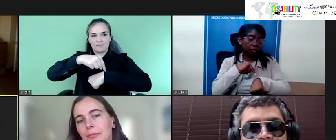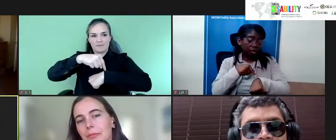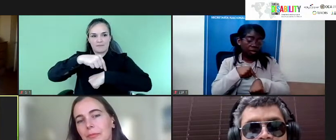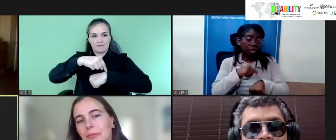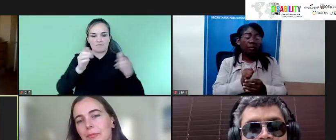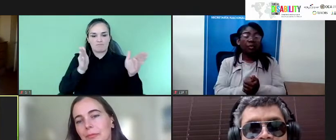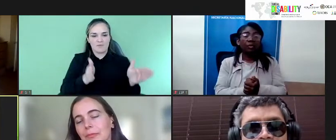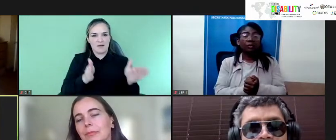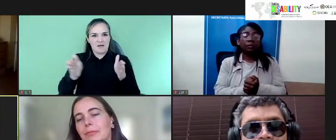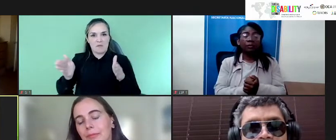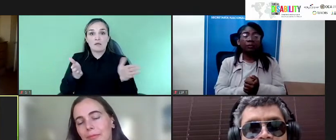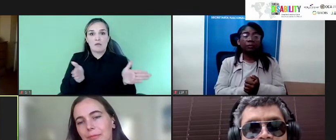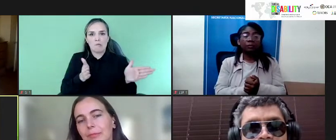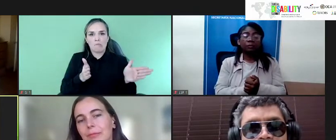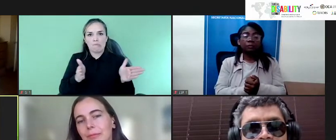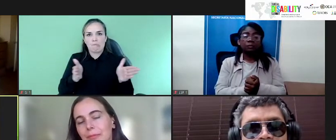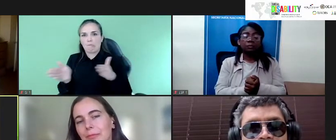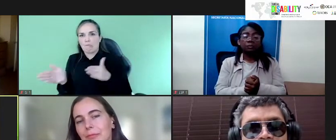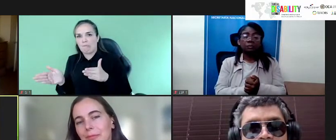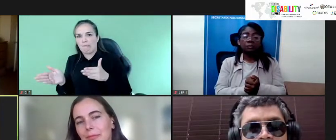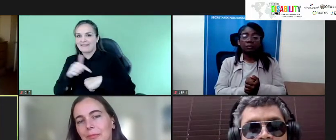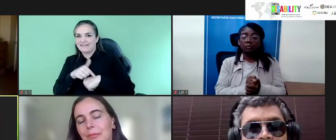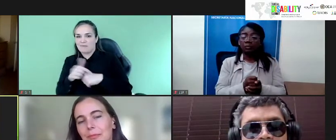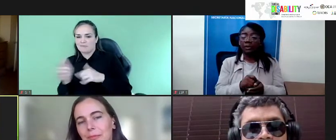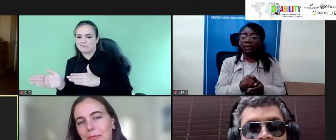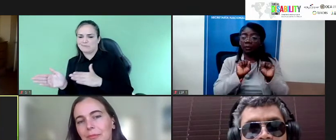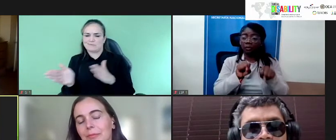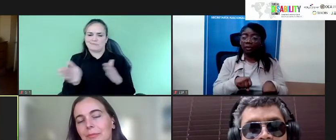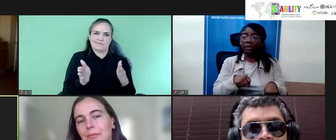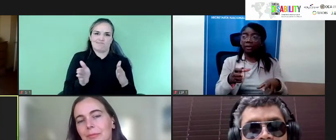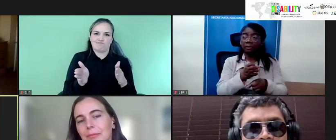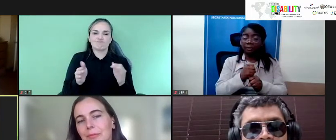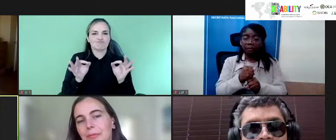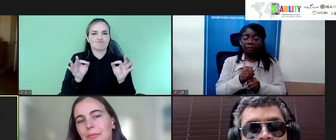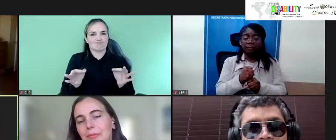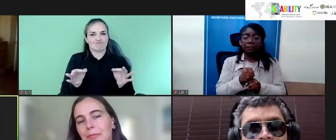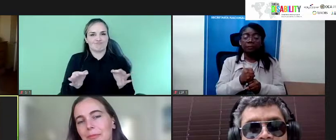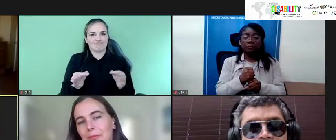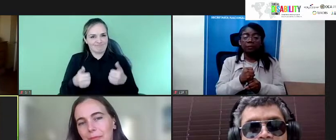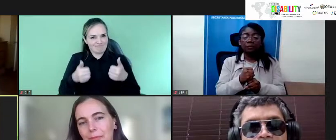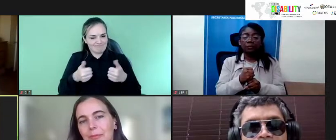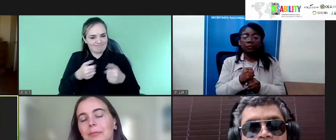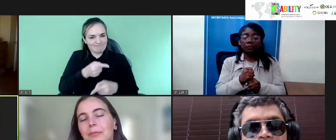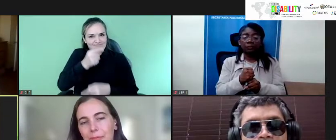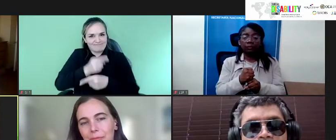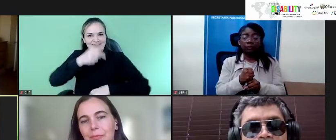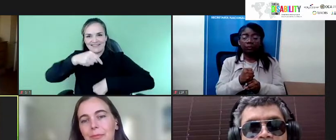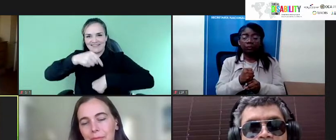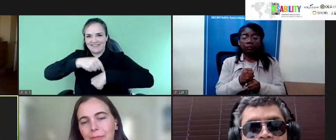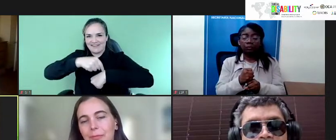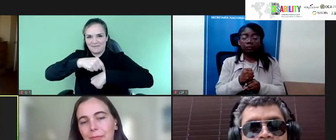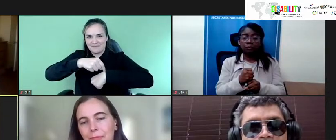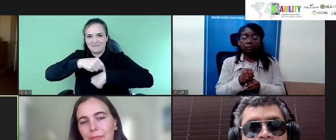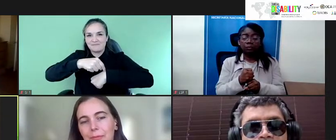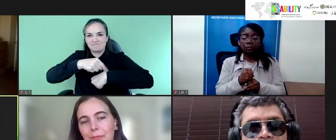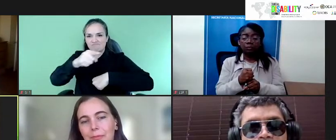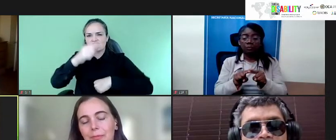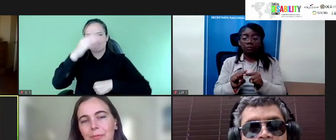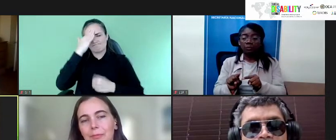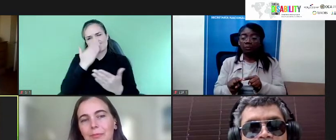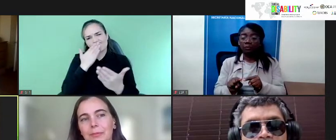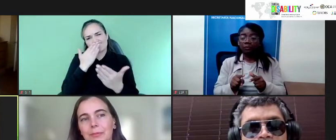the effective use of time we are a big delay but we need to be effective